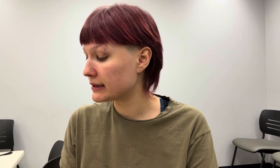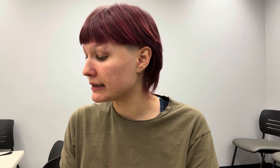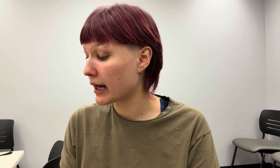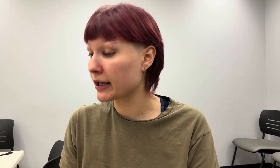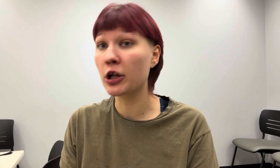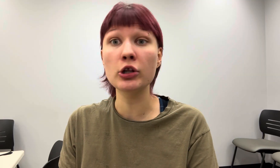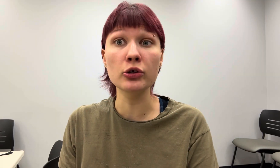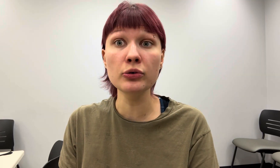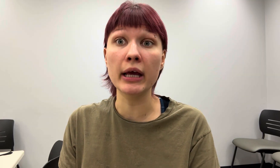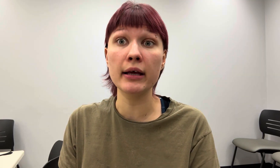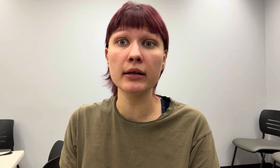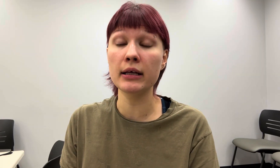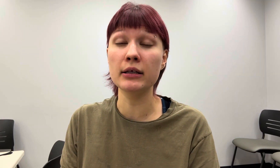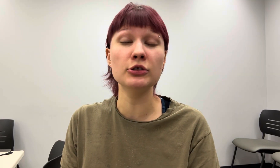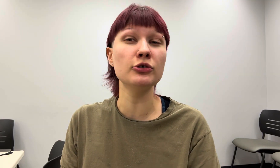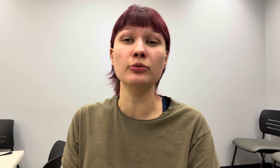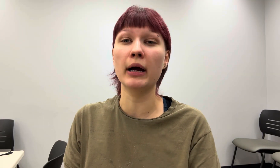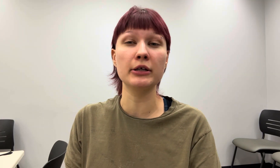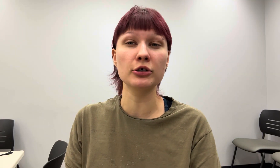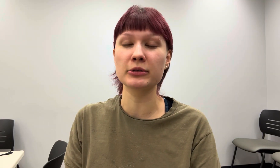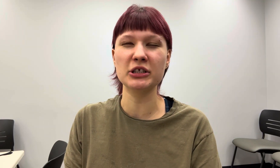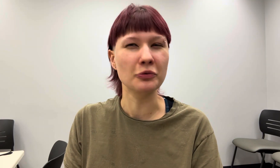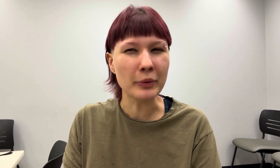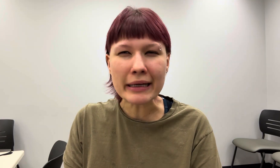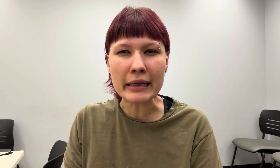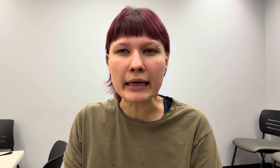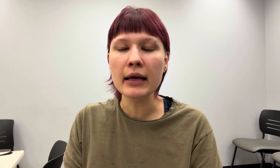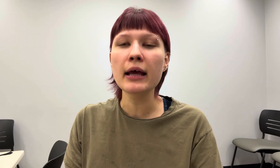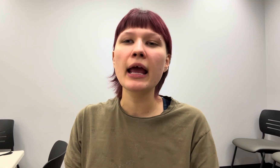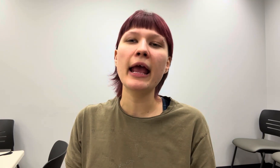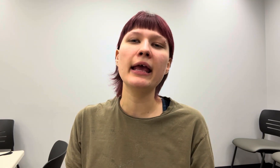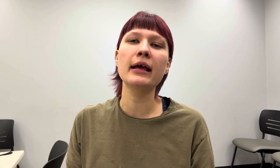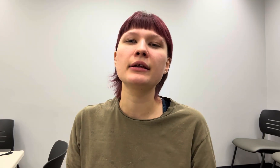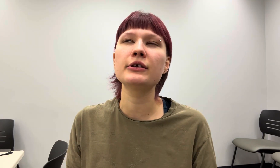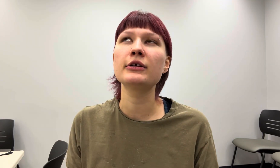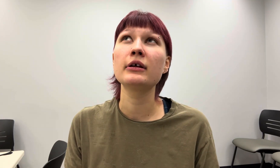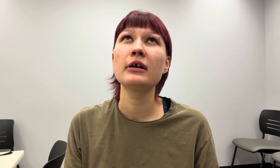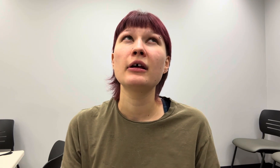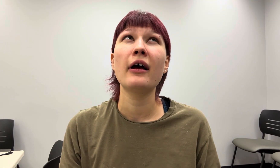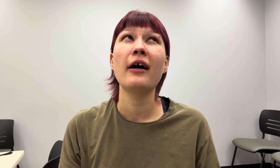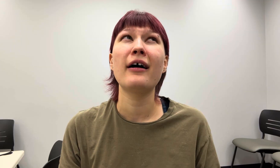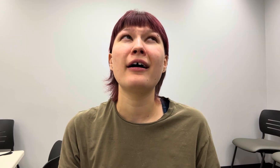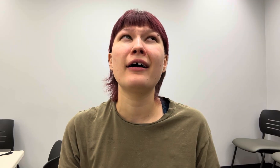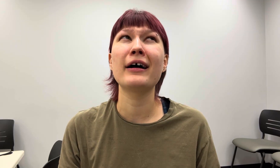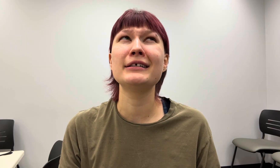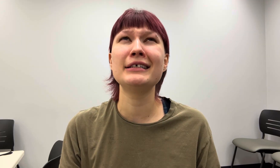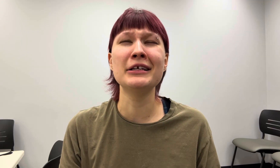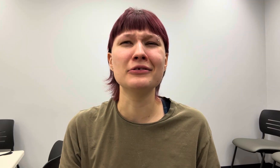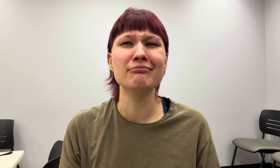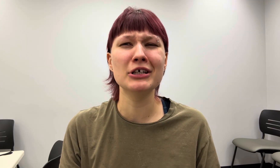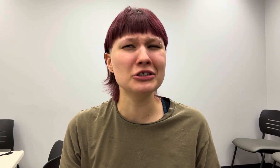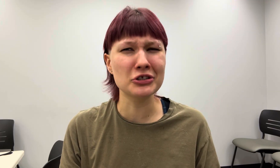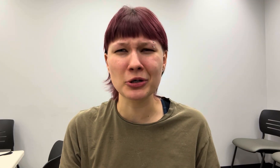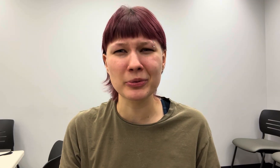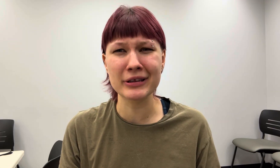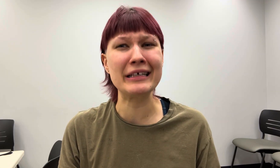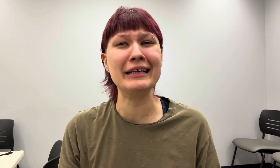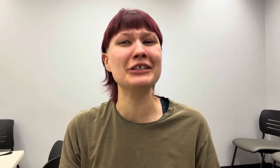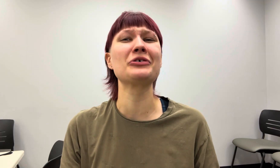not include it into my interpretation, really, and I didn't interpret the